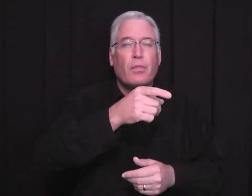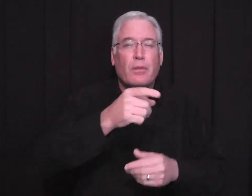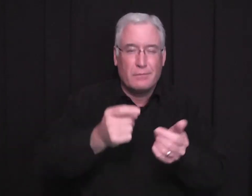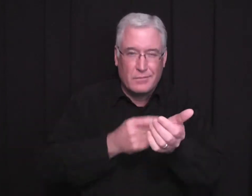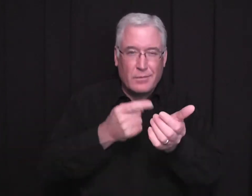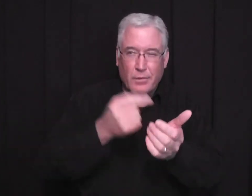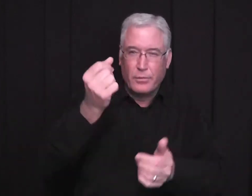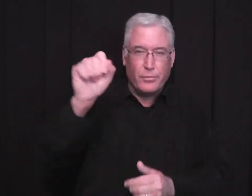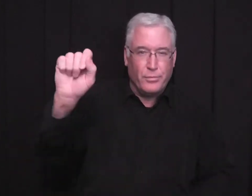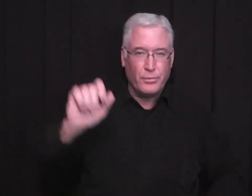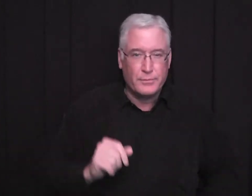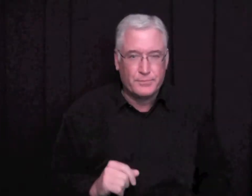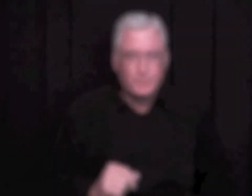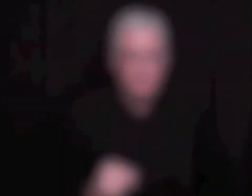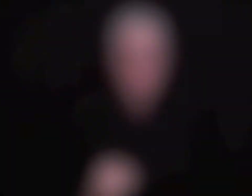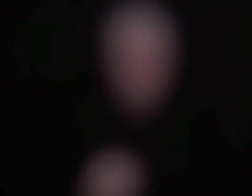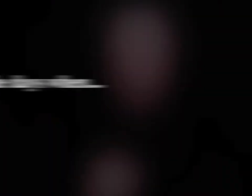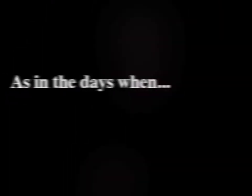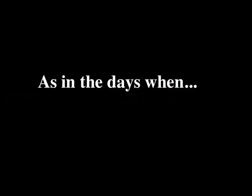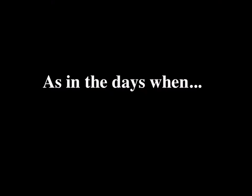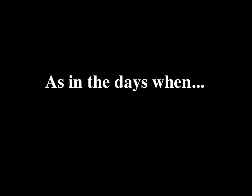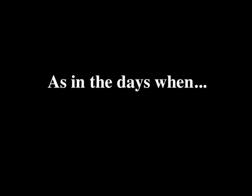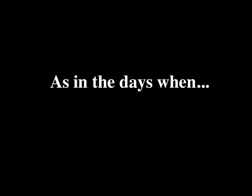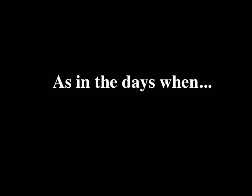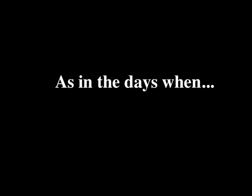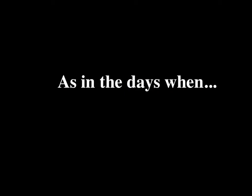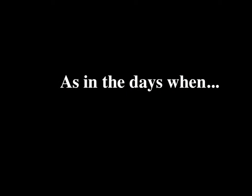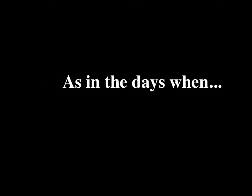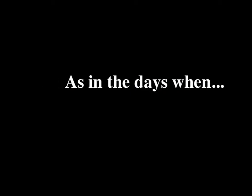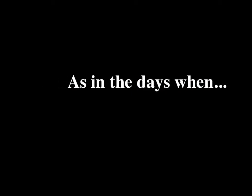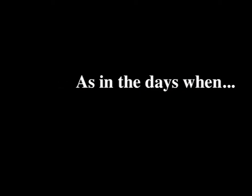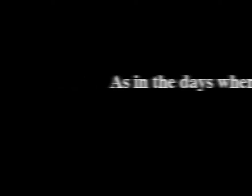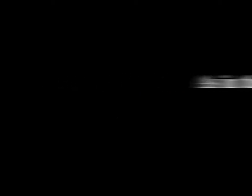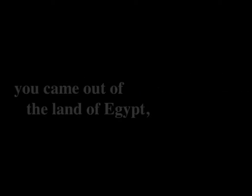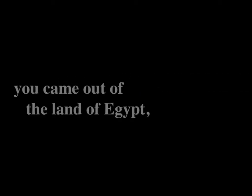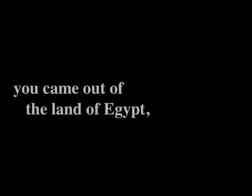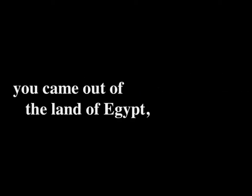And they had the blessings of the Lord, even though sometimes they rebelled against him.